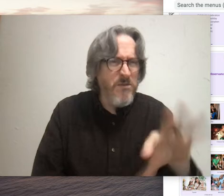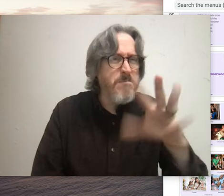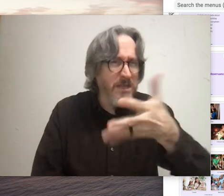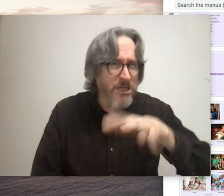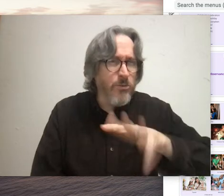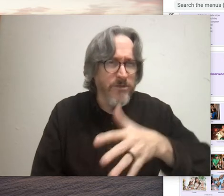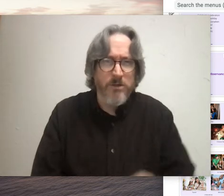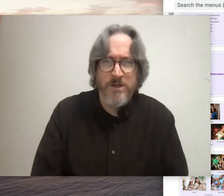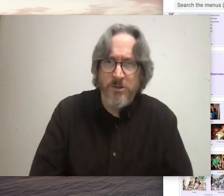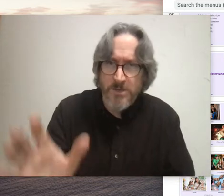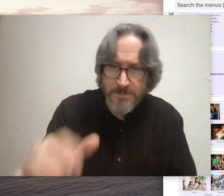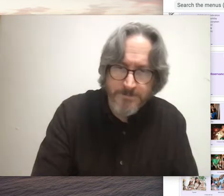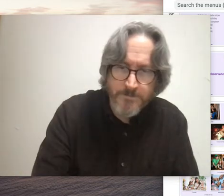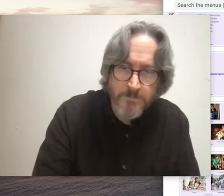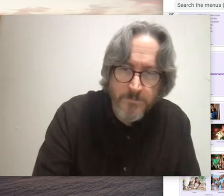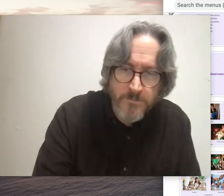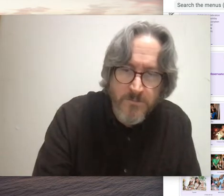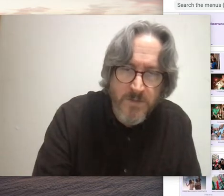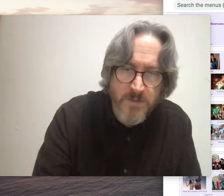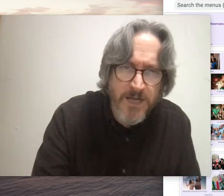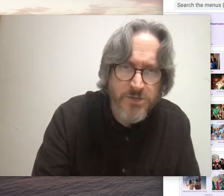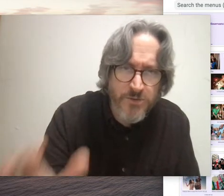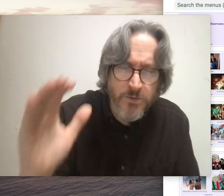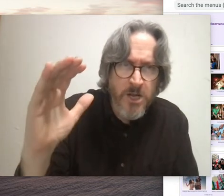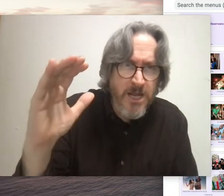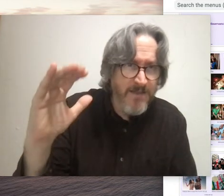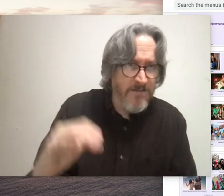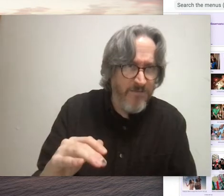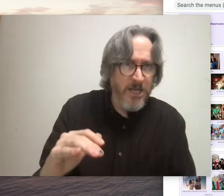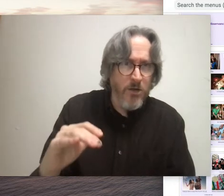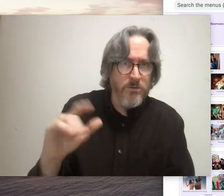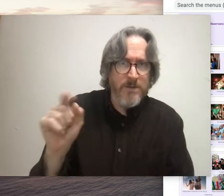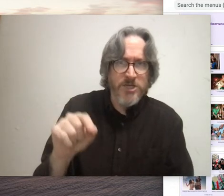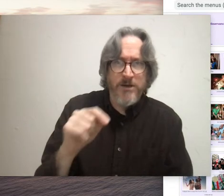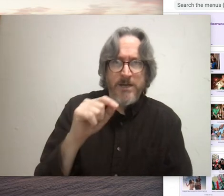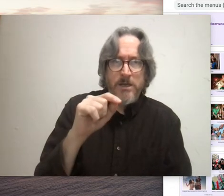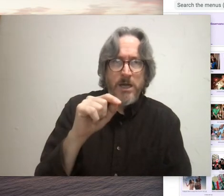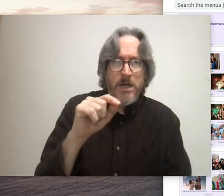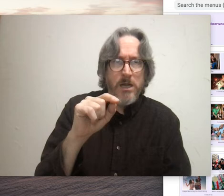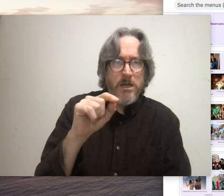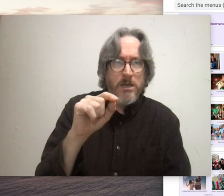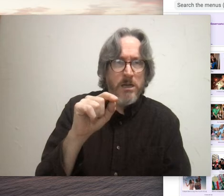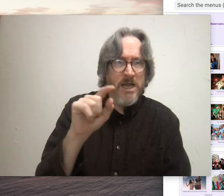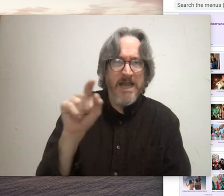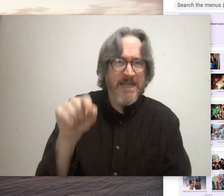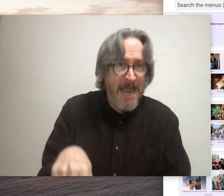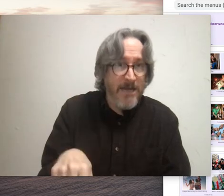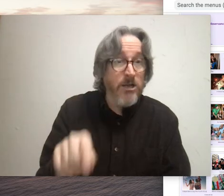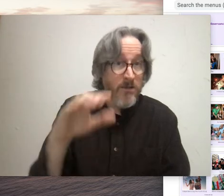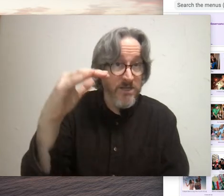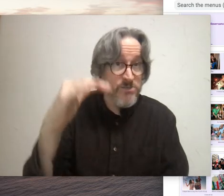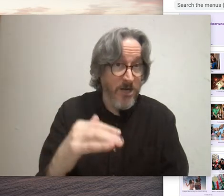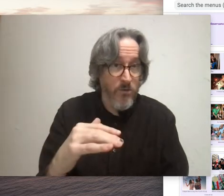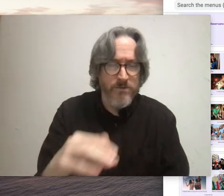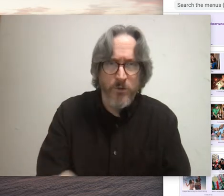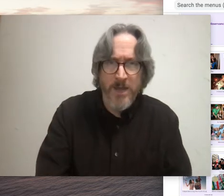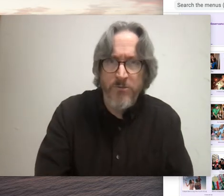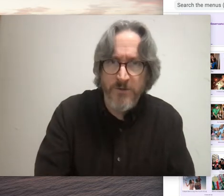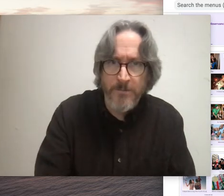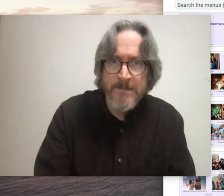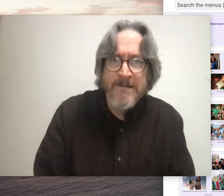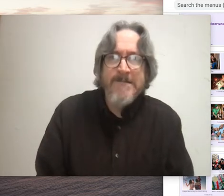be familiar with all the other ones. So he goes through in that video that I'm sharing at the end of this when I go over